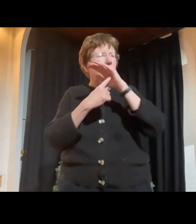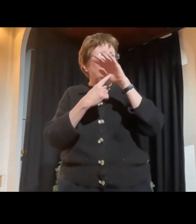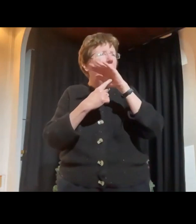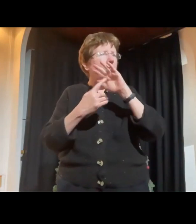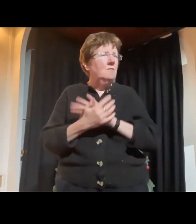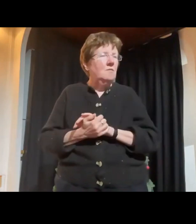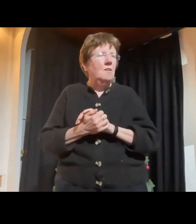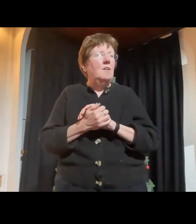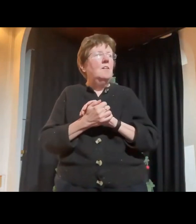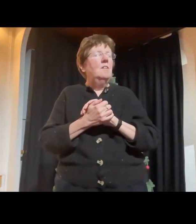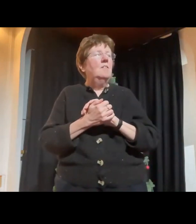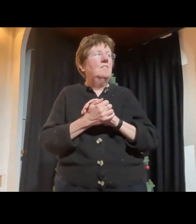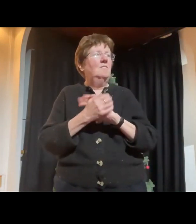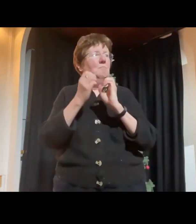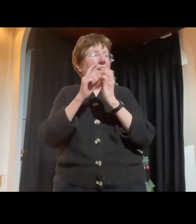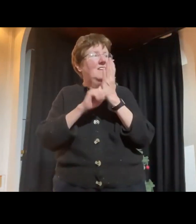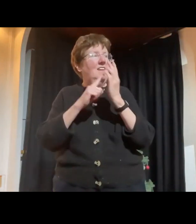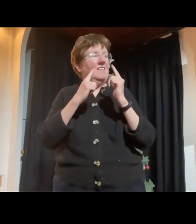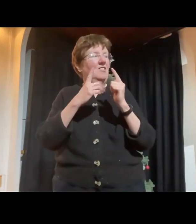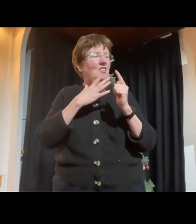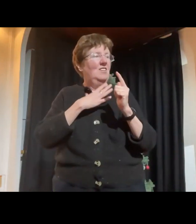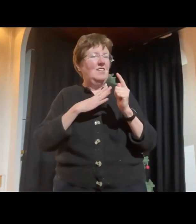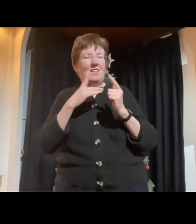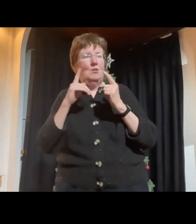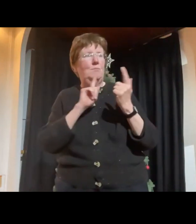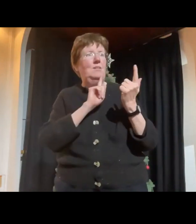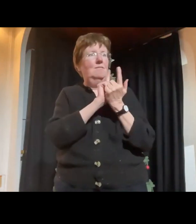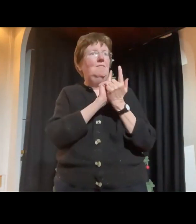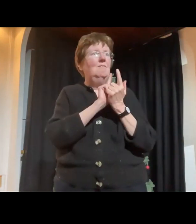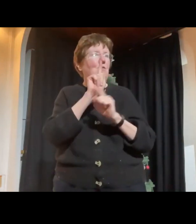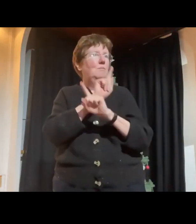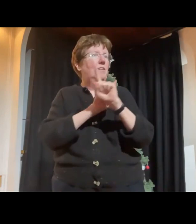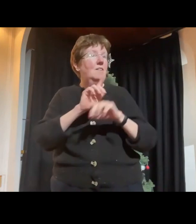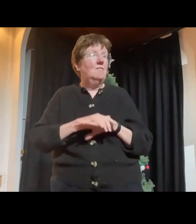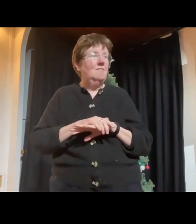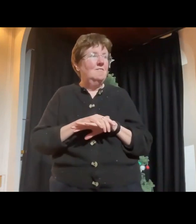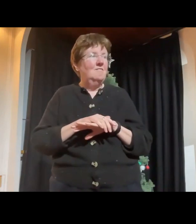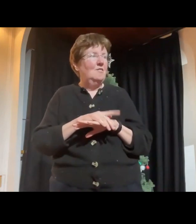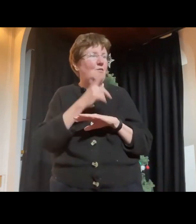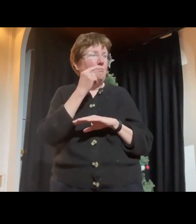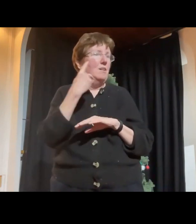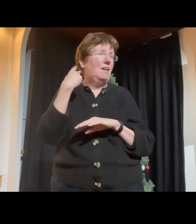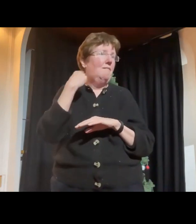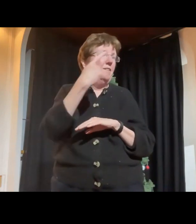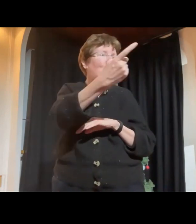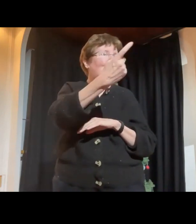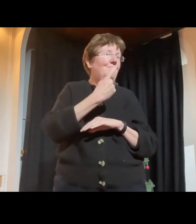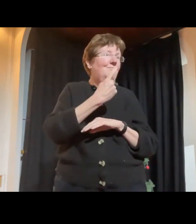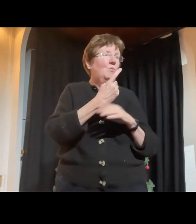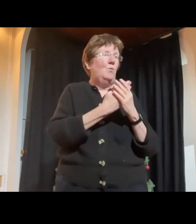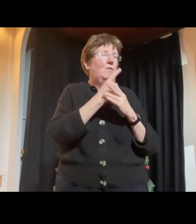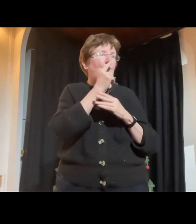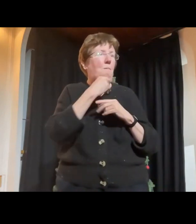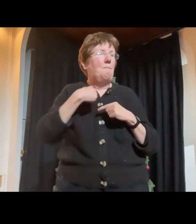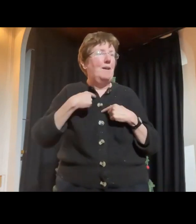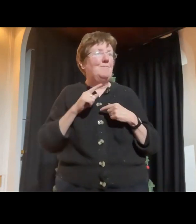Not yet, but we do think that's important. We know that BSL teachers and BSL tutors have a meeting planned up,